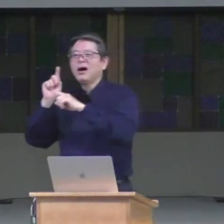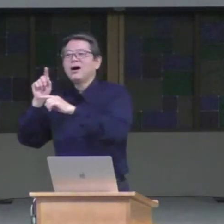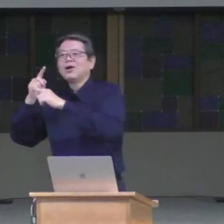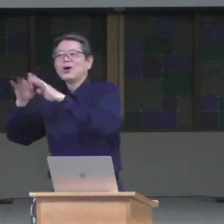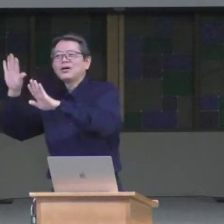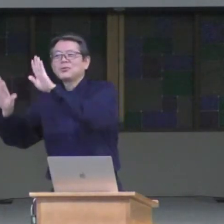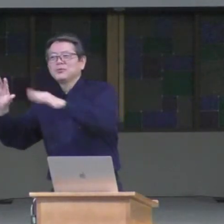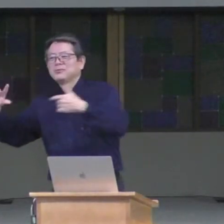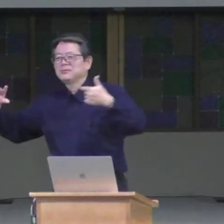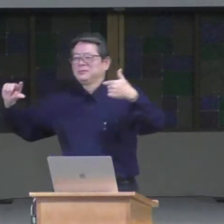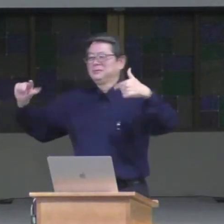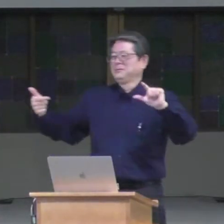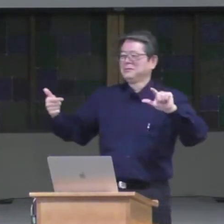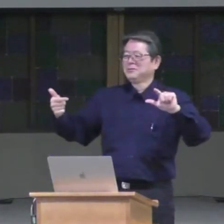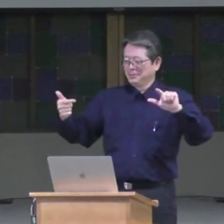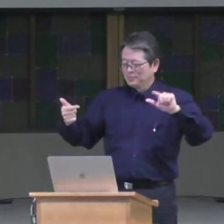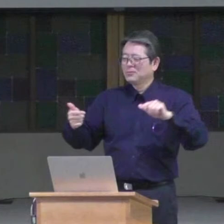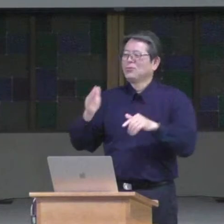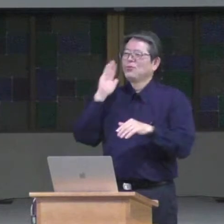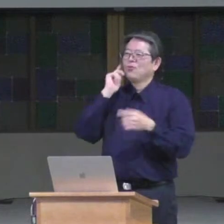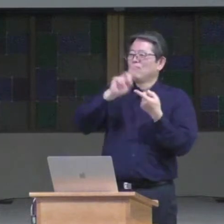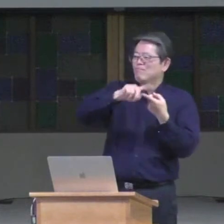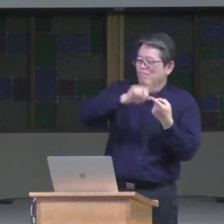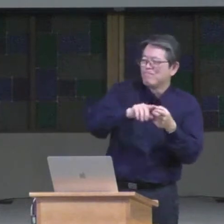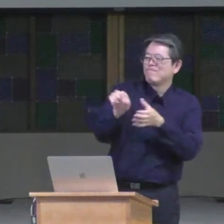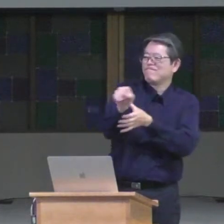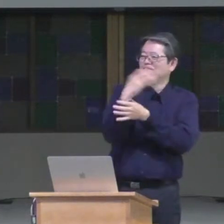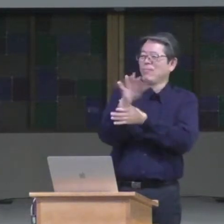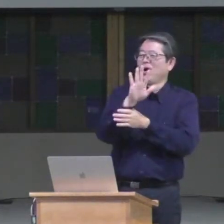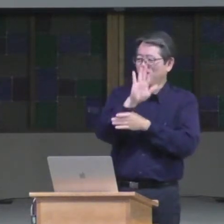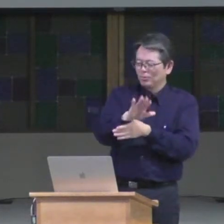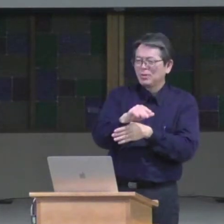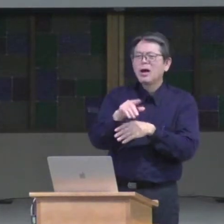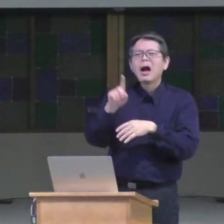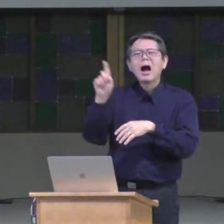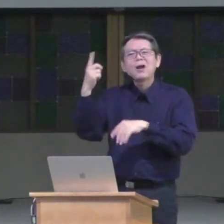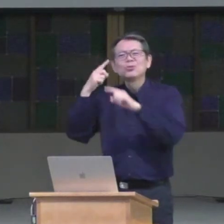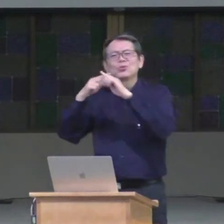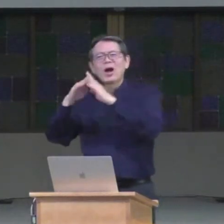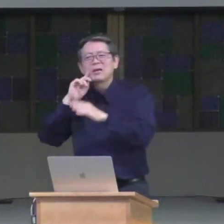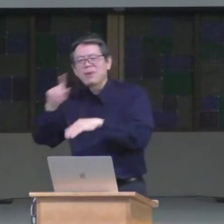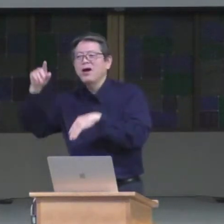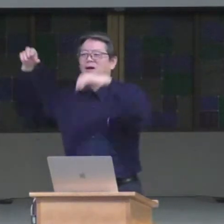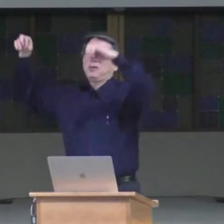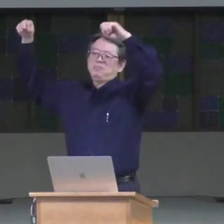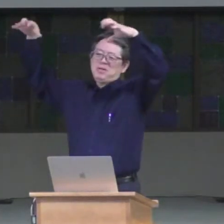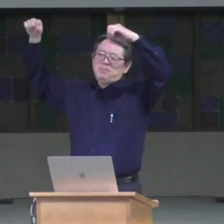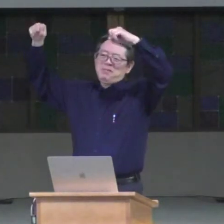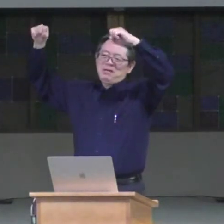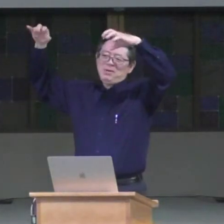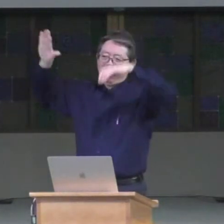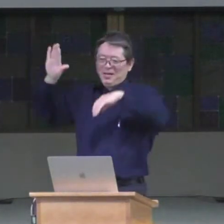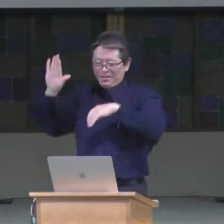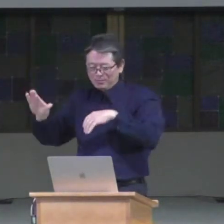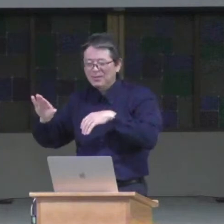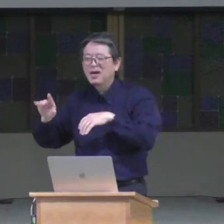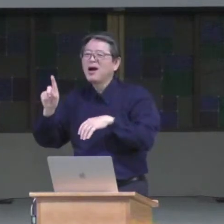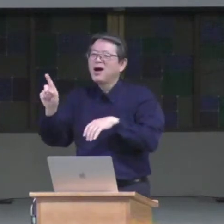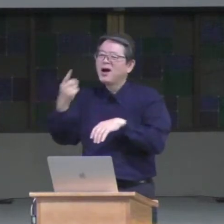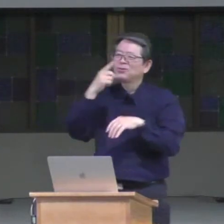So hearing churches, deaf churches, they're going to be different. We use different things. Or if there wasn't a flashing